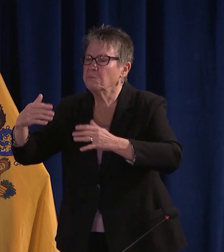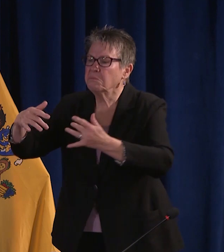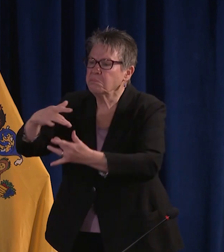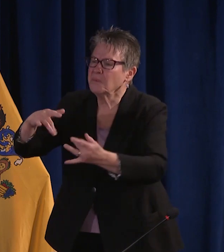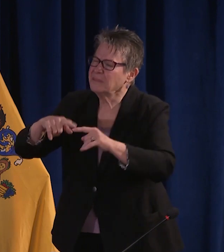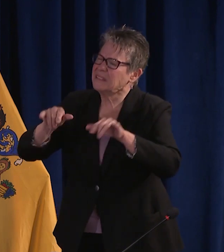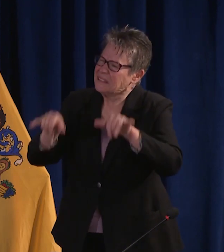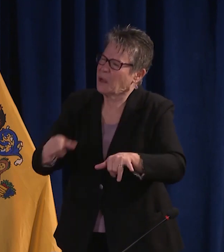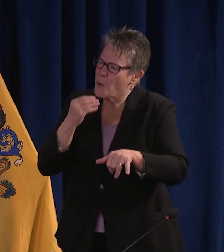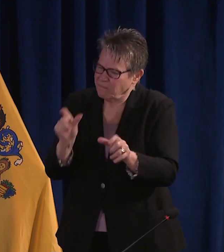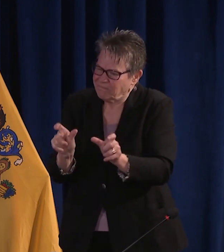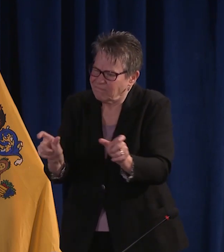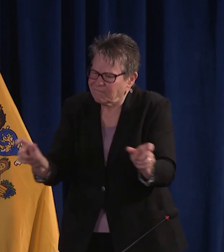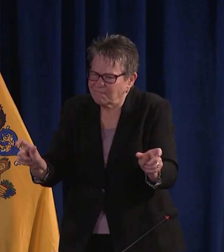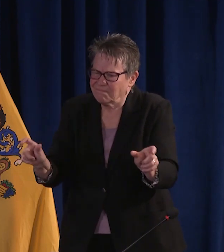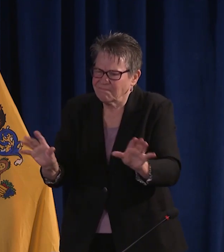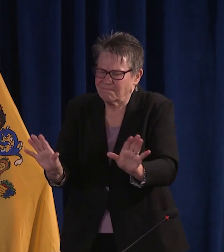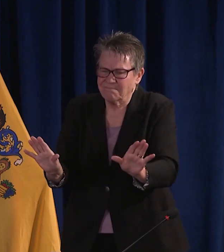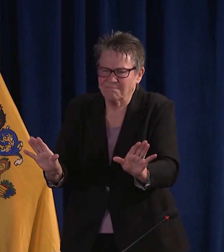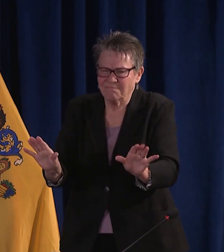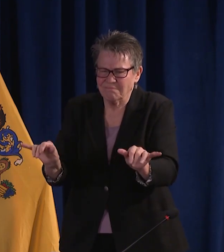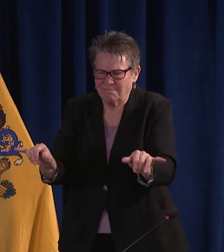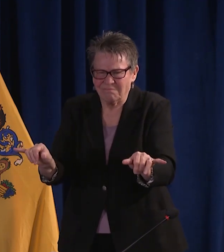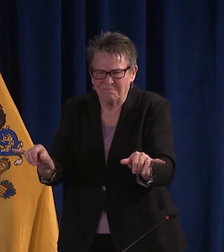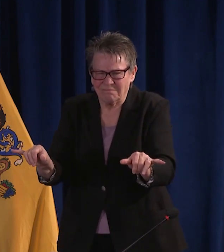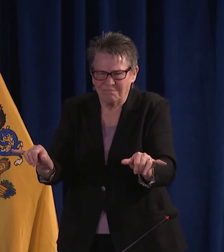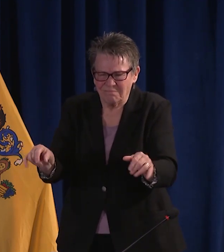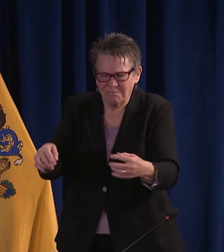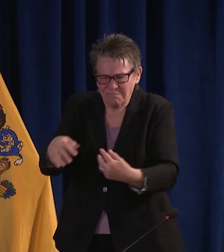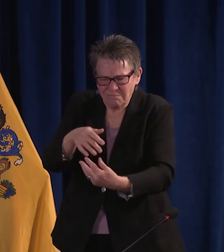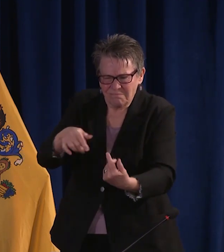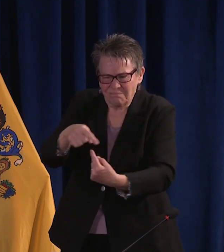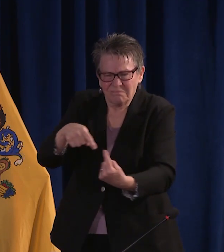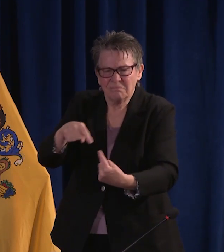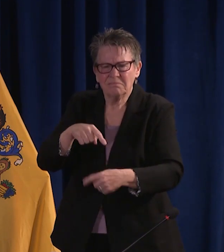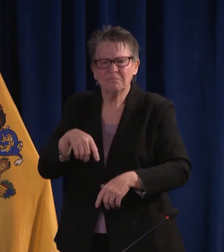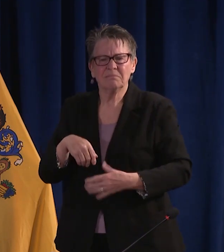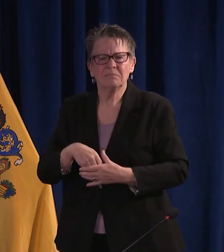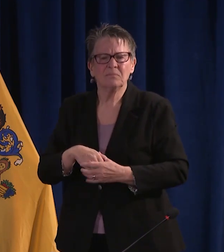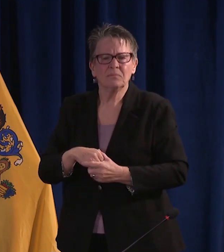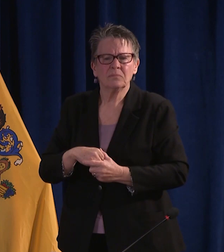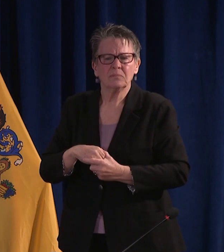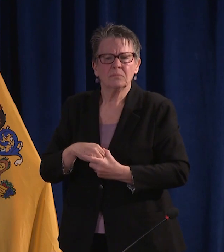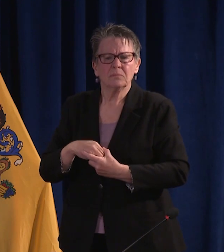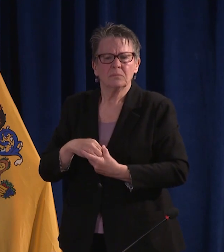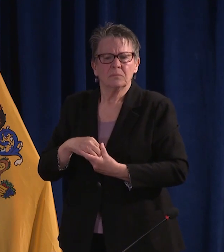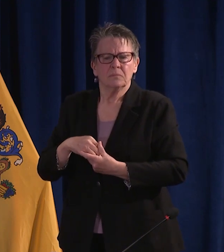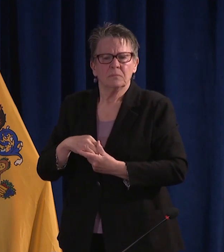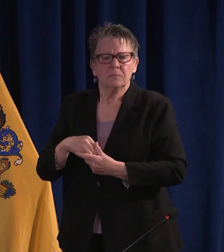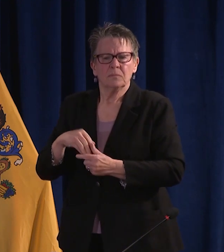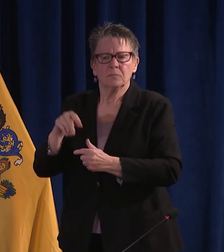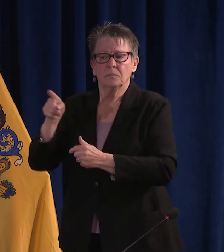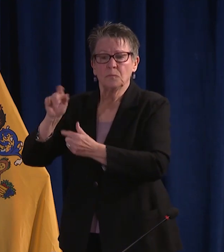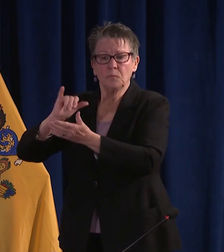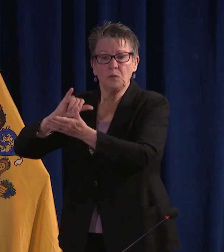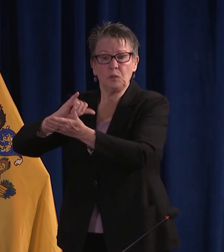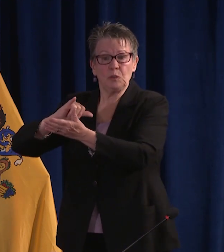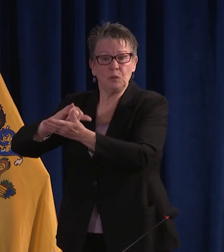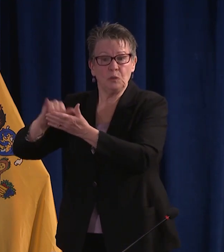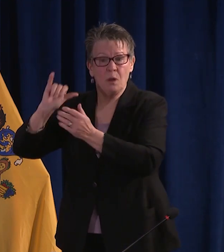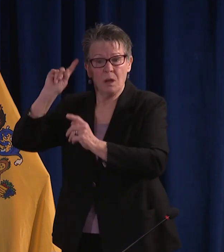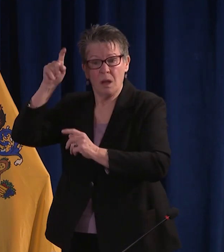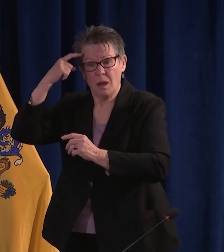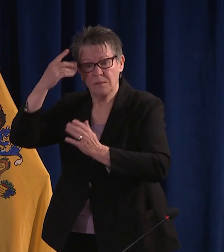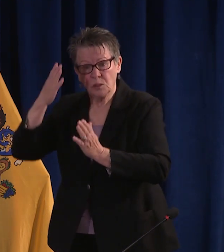de Blasio and exchanged notes with Governor Wolf, and this is a constant neighborhood watch, if you will.